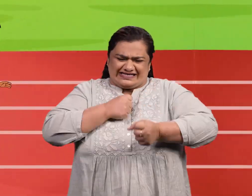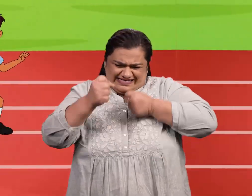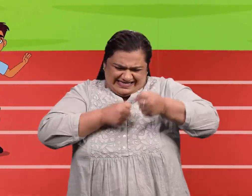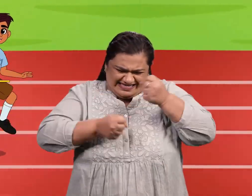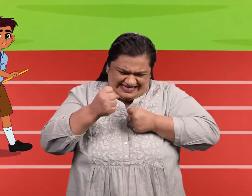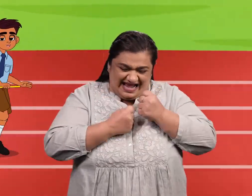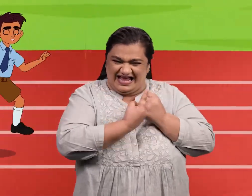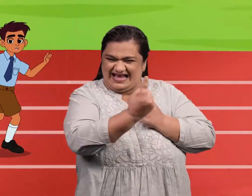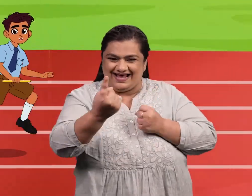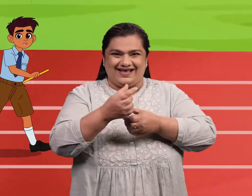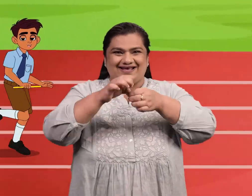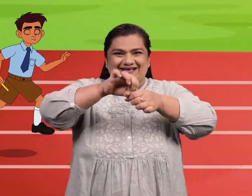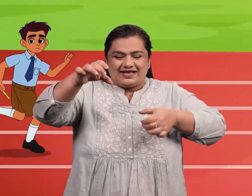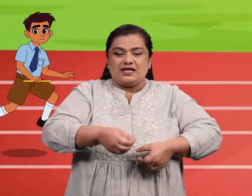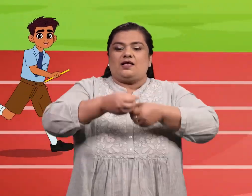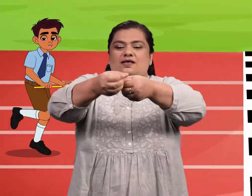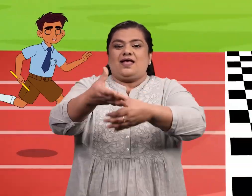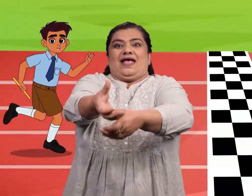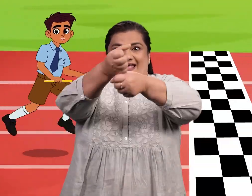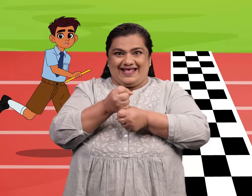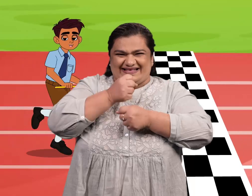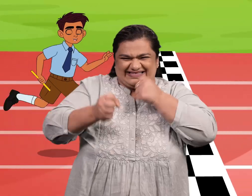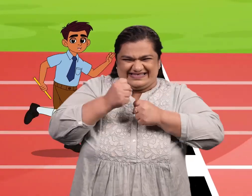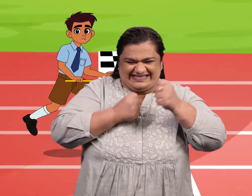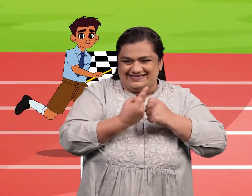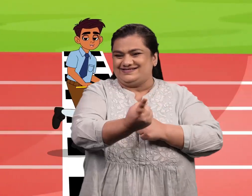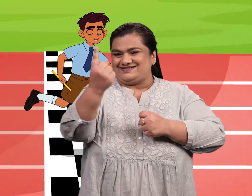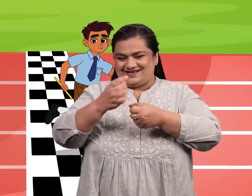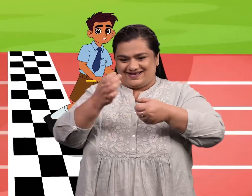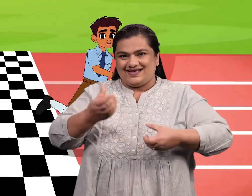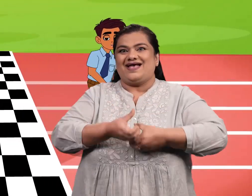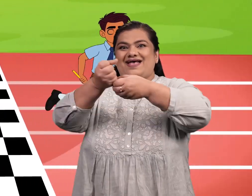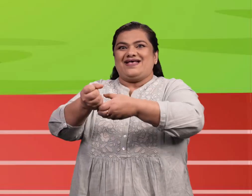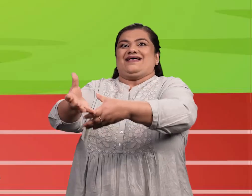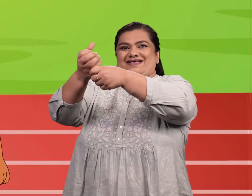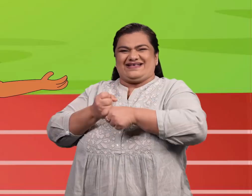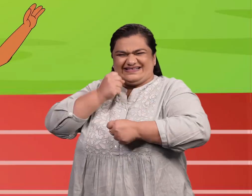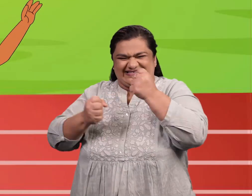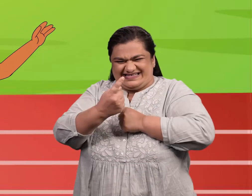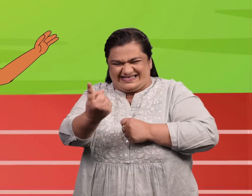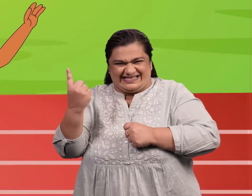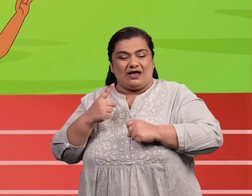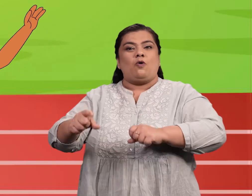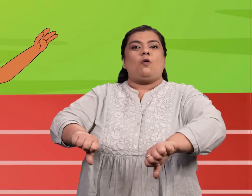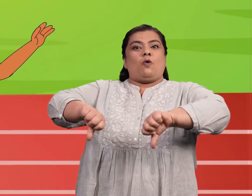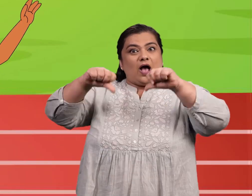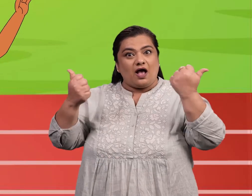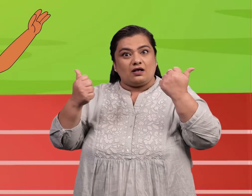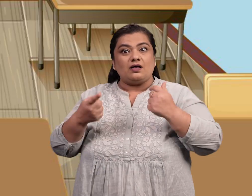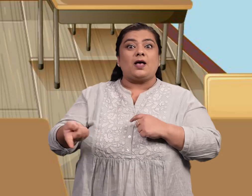Thanks to Raju's incredible speed, their team managed to win the relay race with ease.